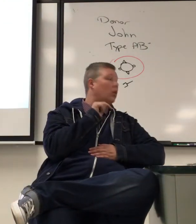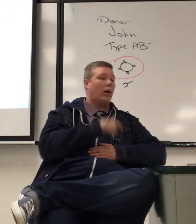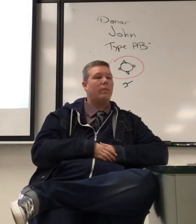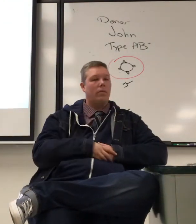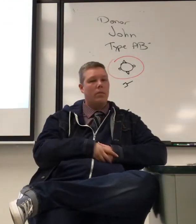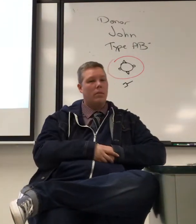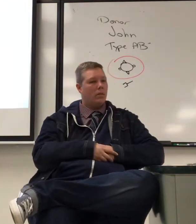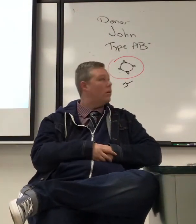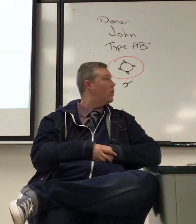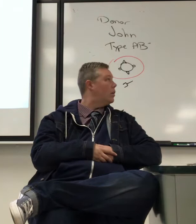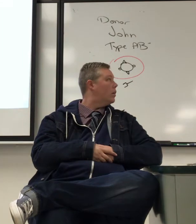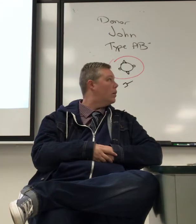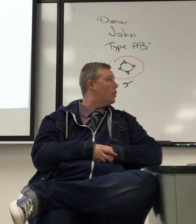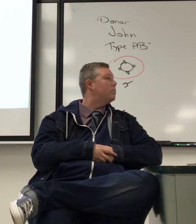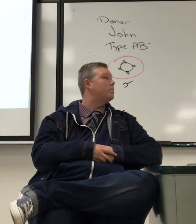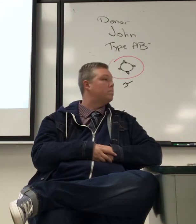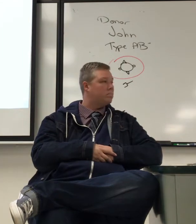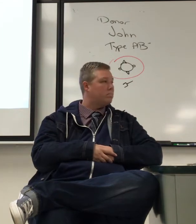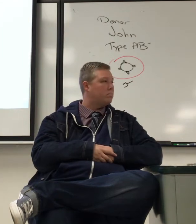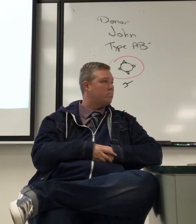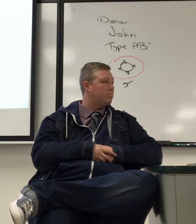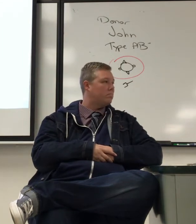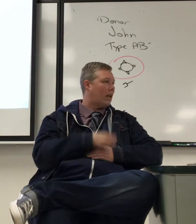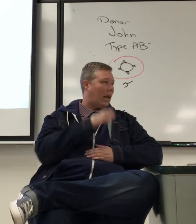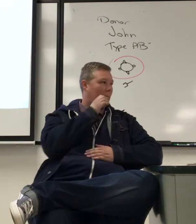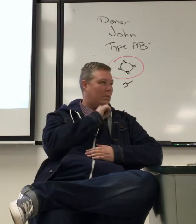CRIT, short for hematocrit.